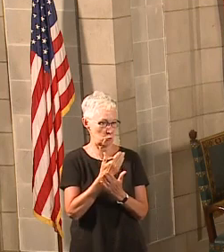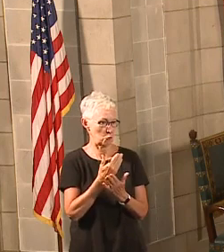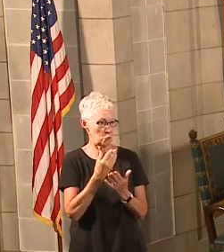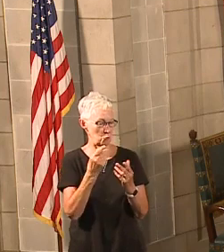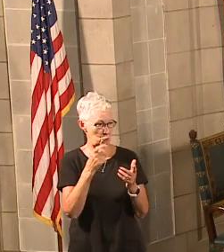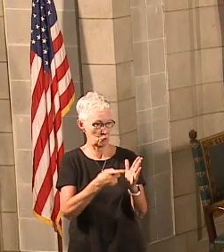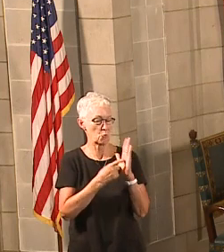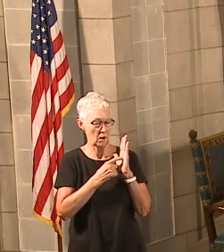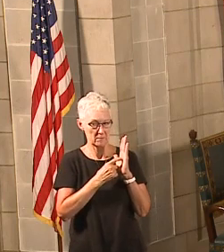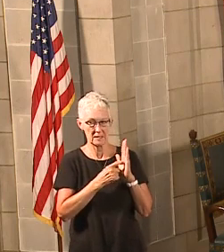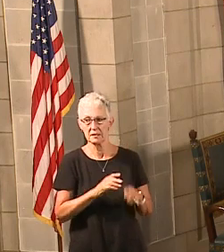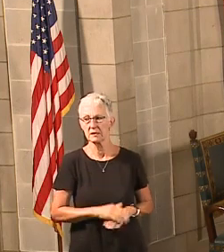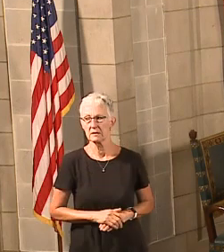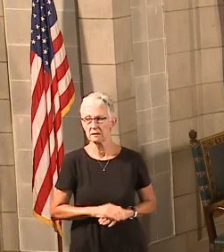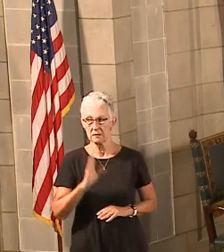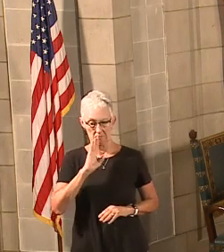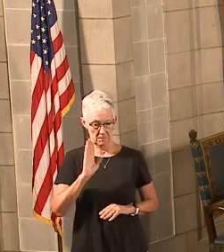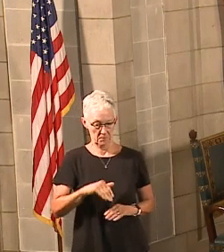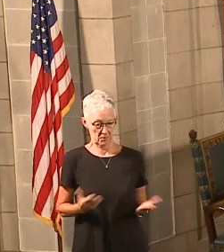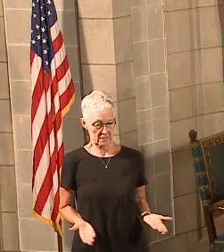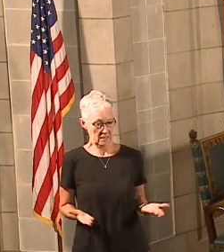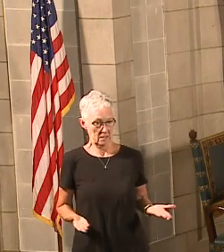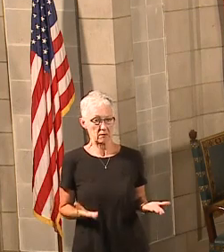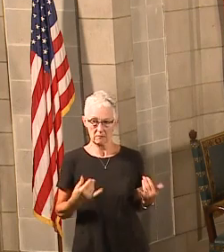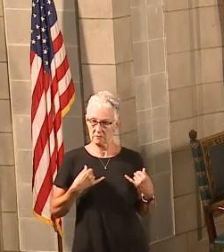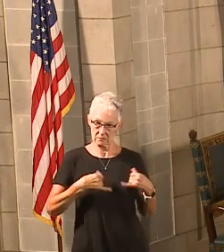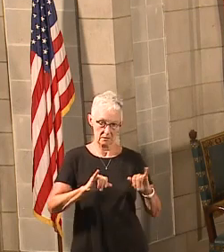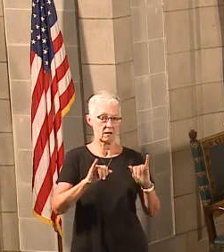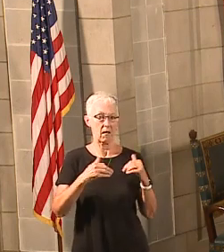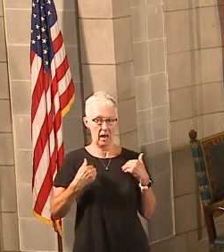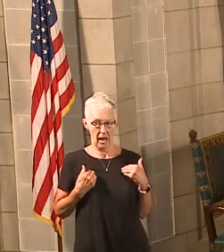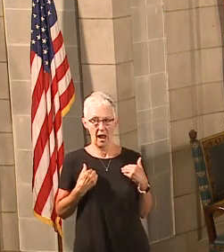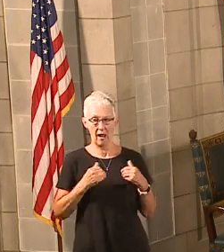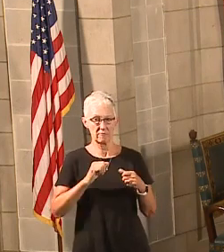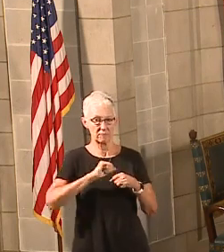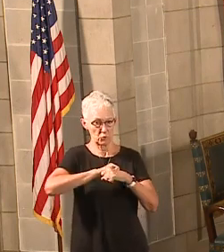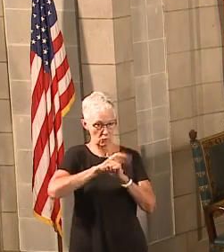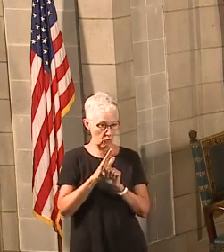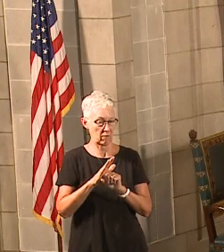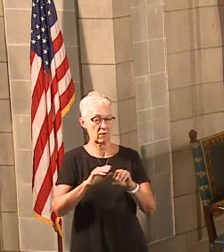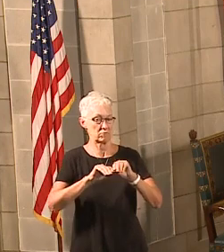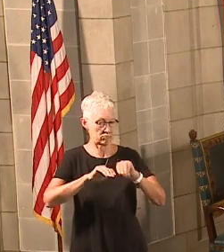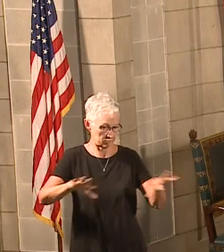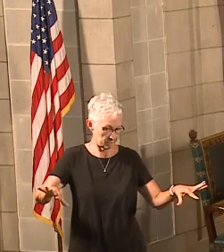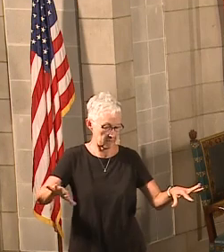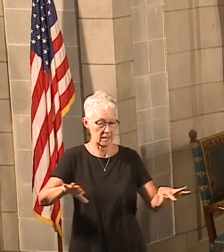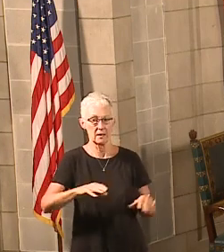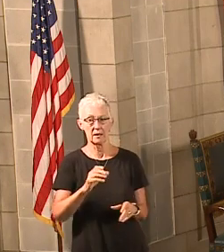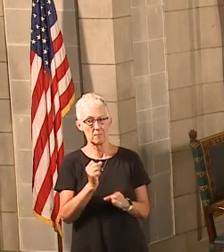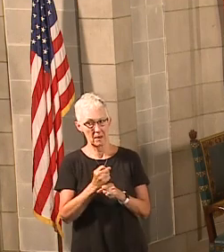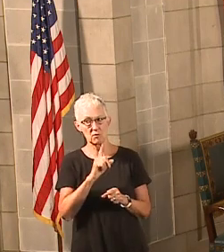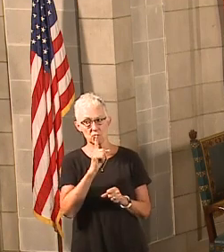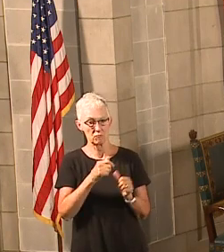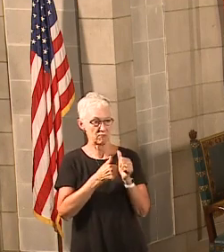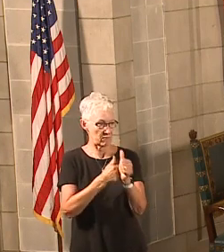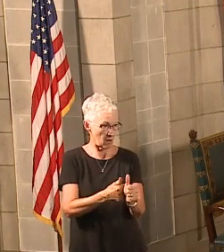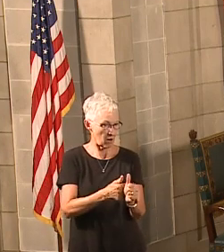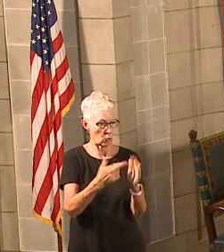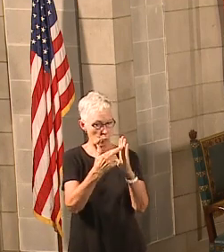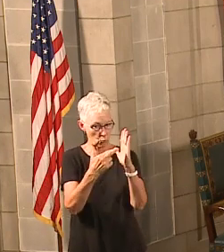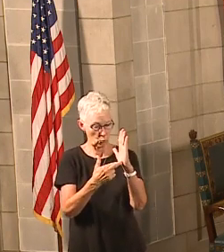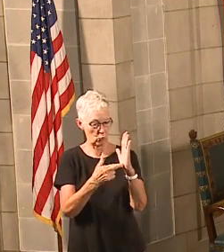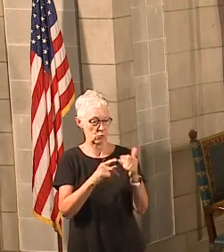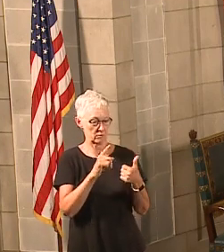during the pandemic, we still want to practice all of our good social distancing rules, which means to keep that 6 feet between you and other people when you're out in